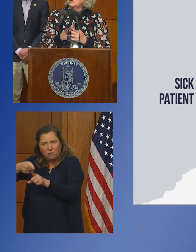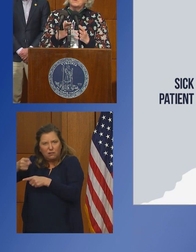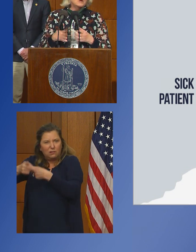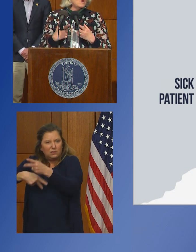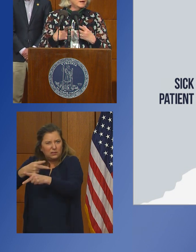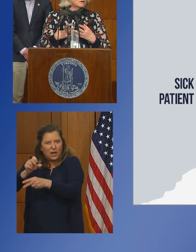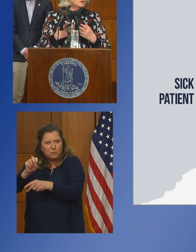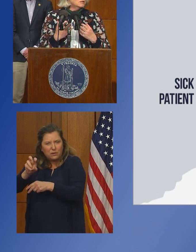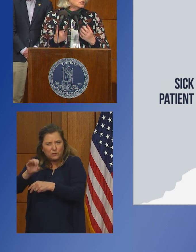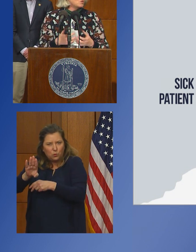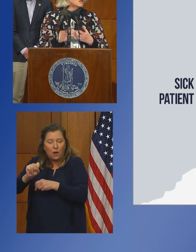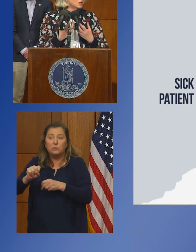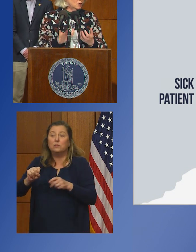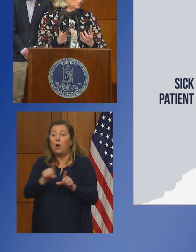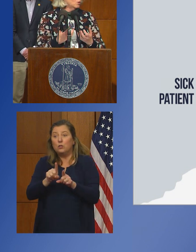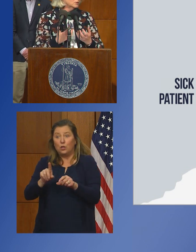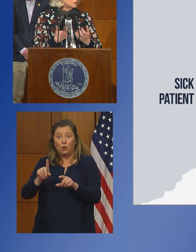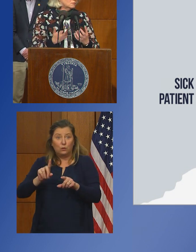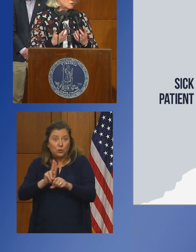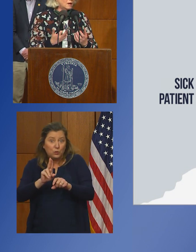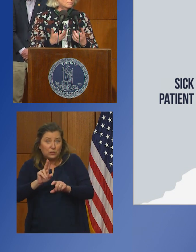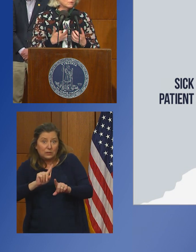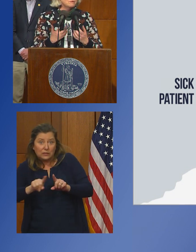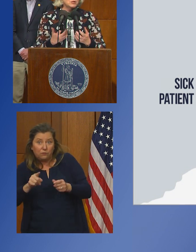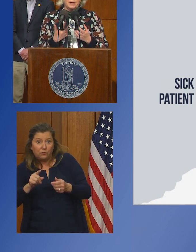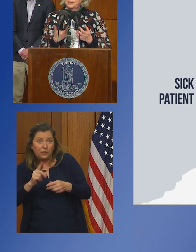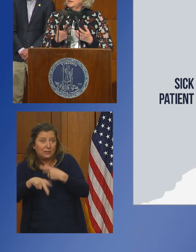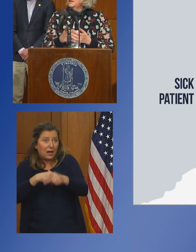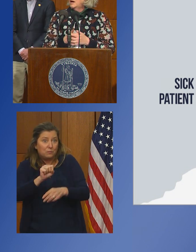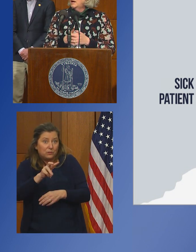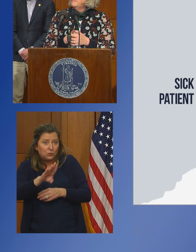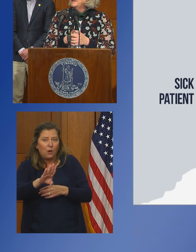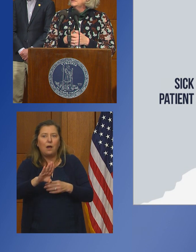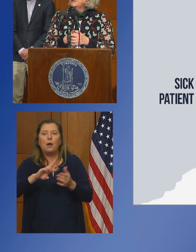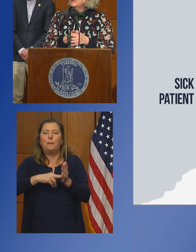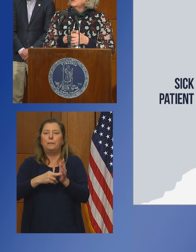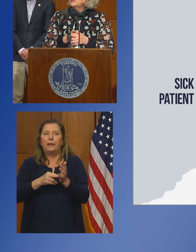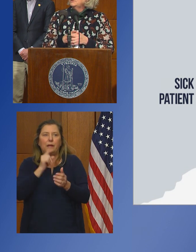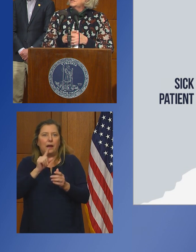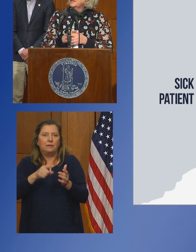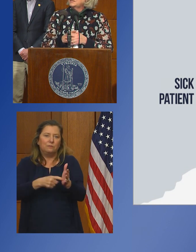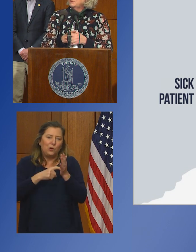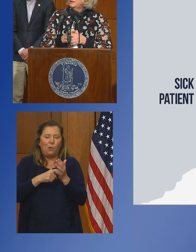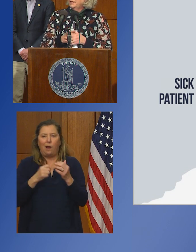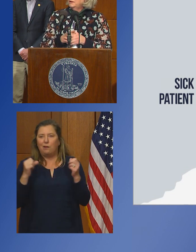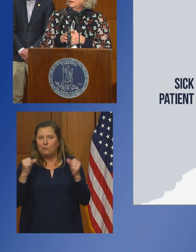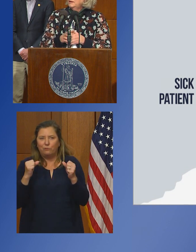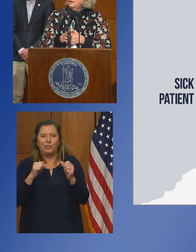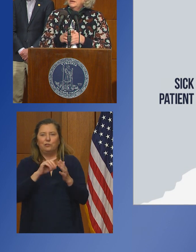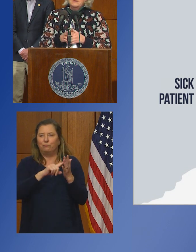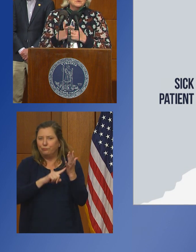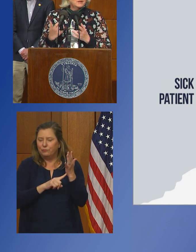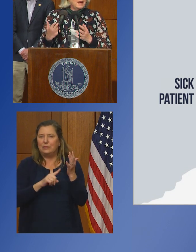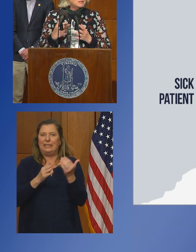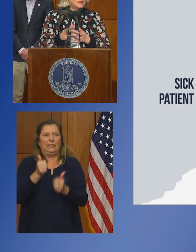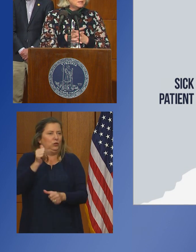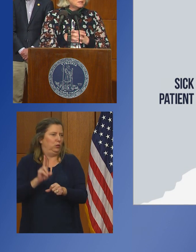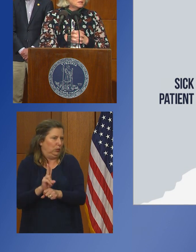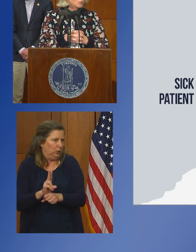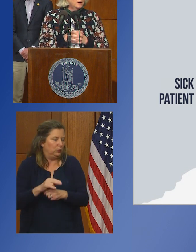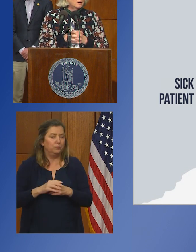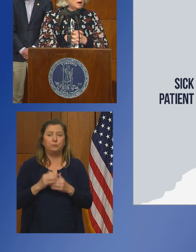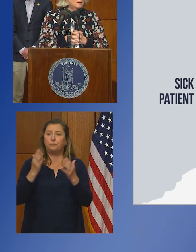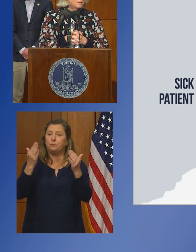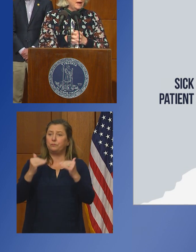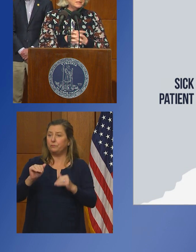media that don't require storage in cold, refrigerated, makes a big difference to accessibility. For lab